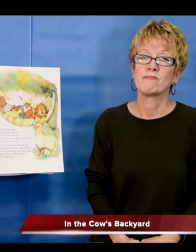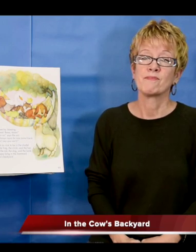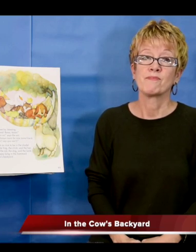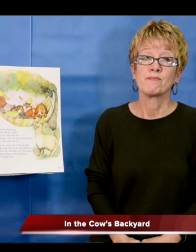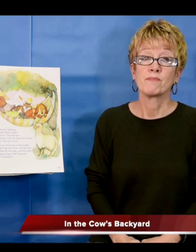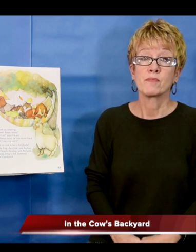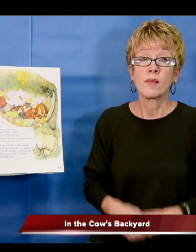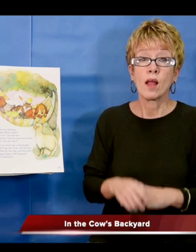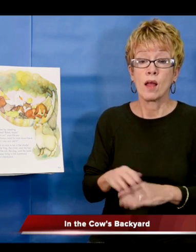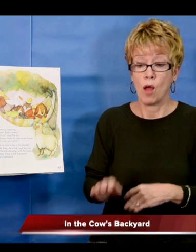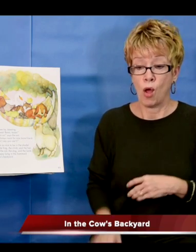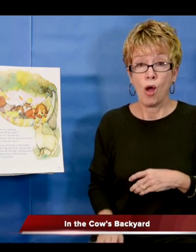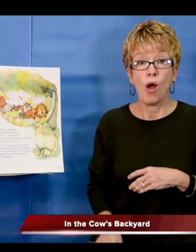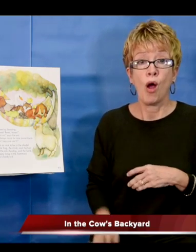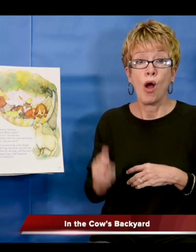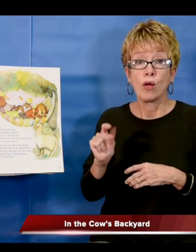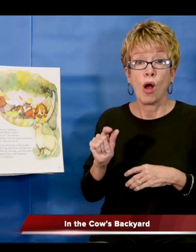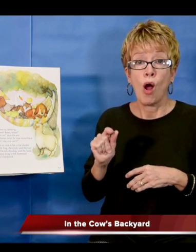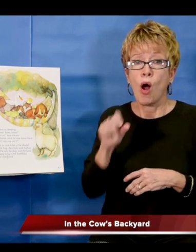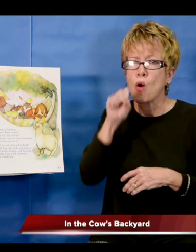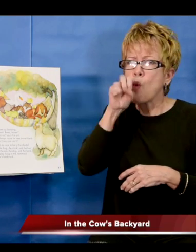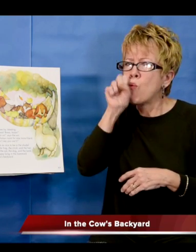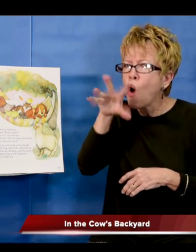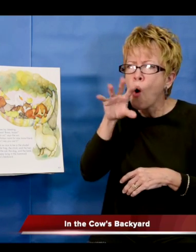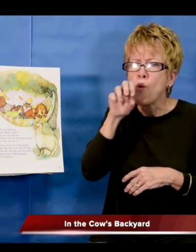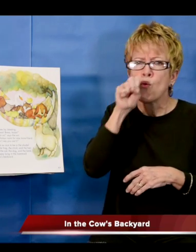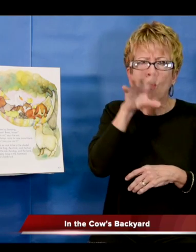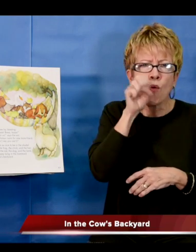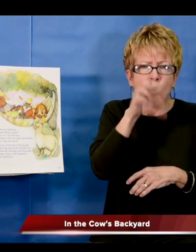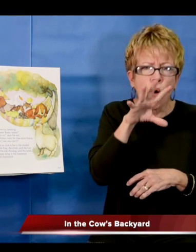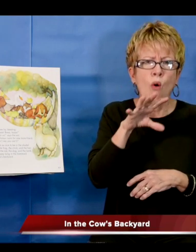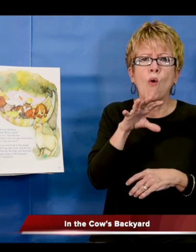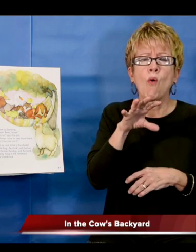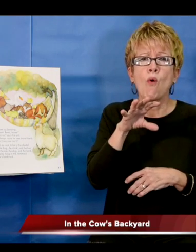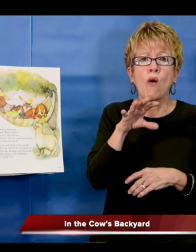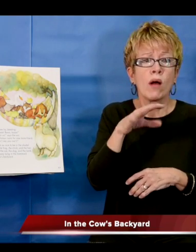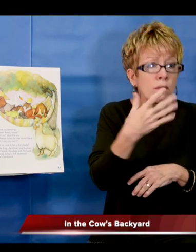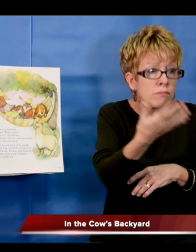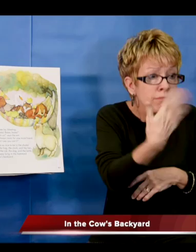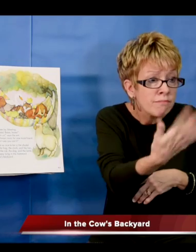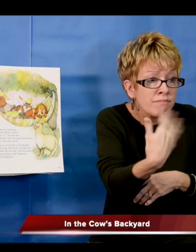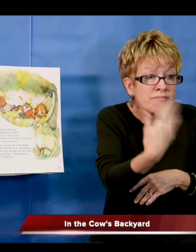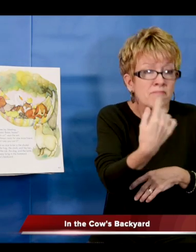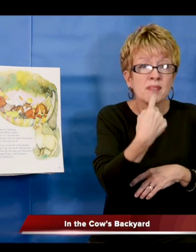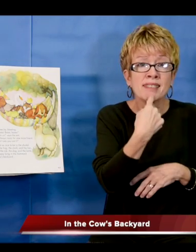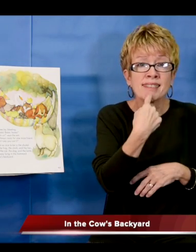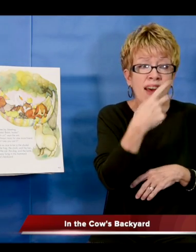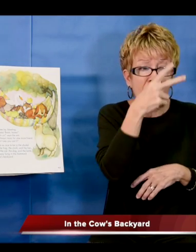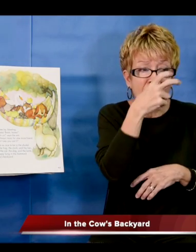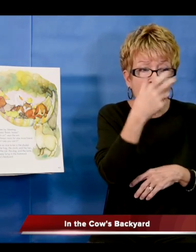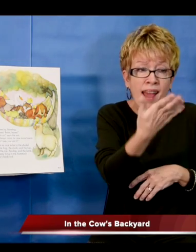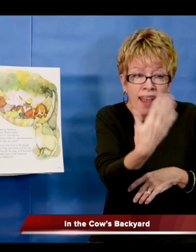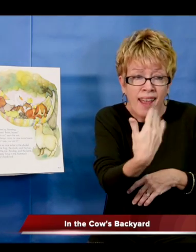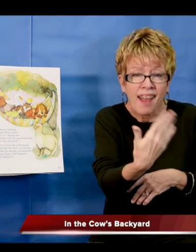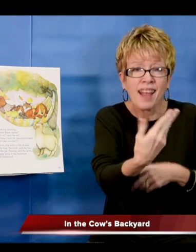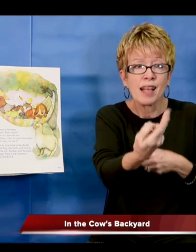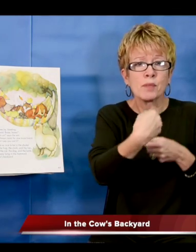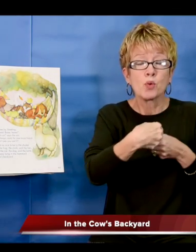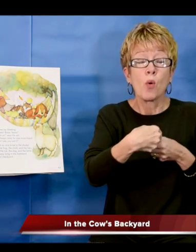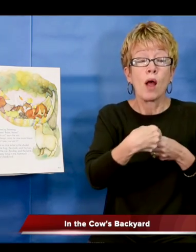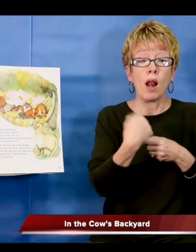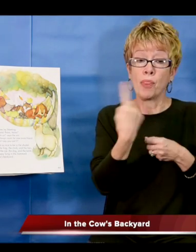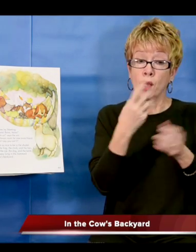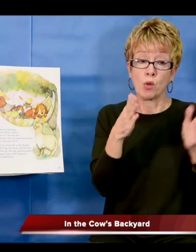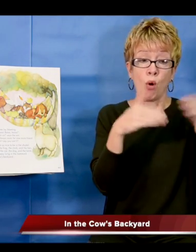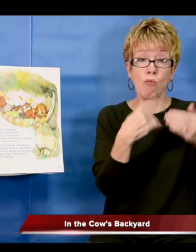A dog goes by barking, woof, woof, woof, woof. Come join us, says the ant. There's always